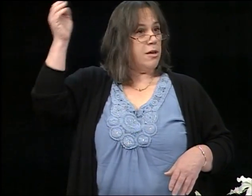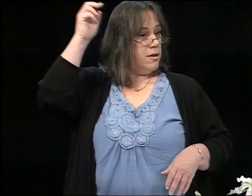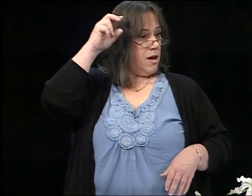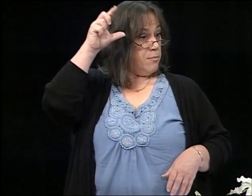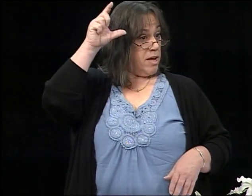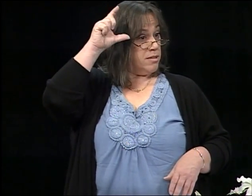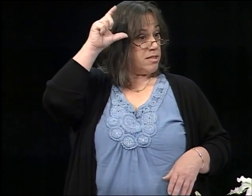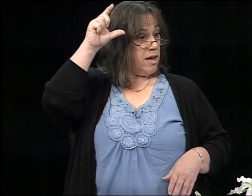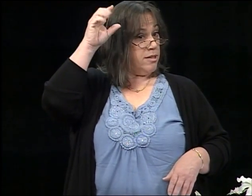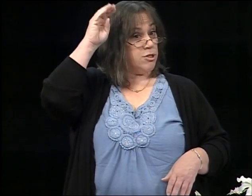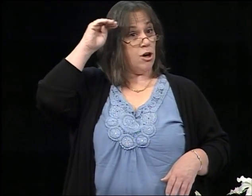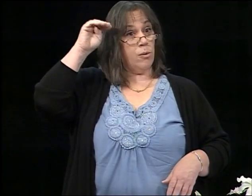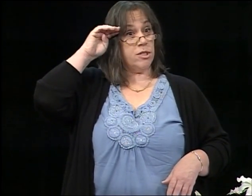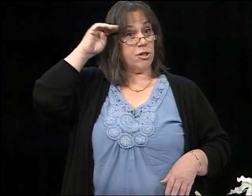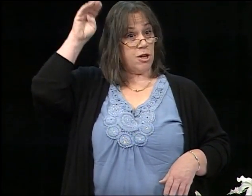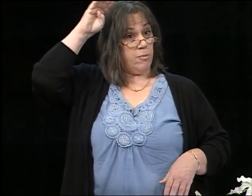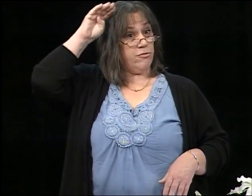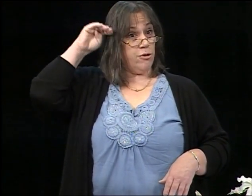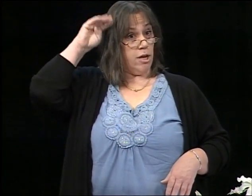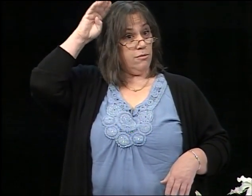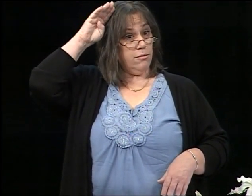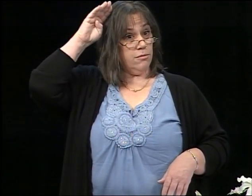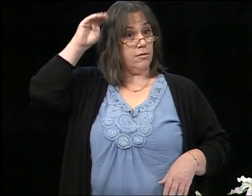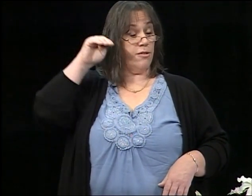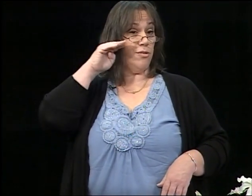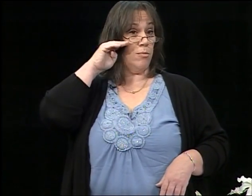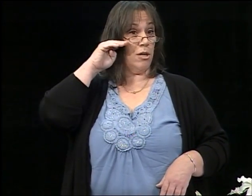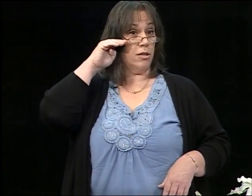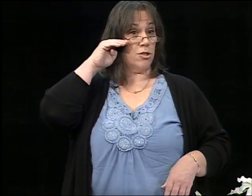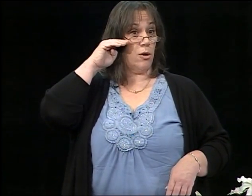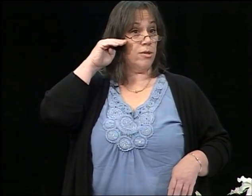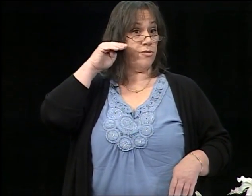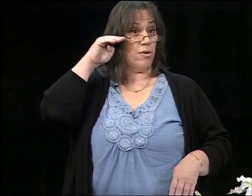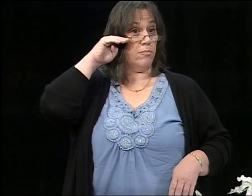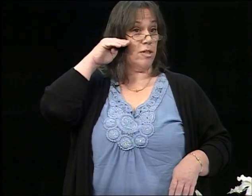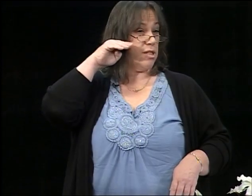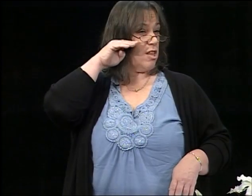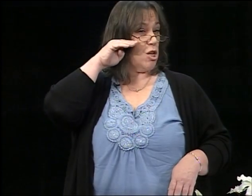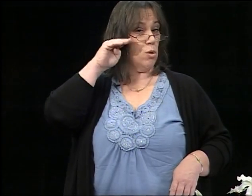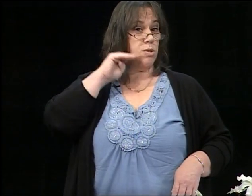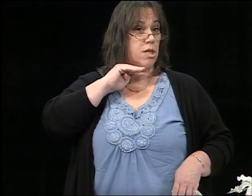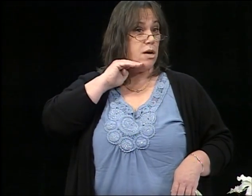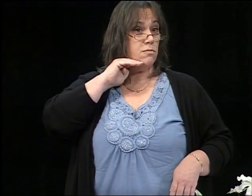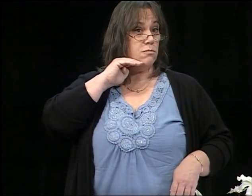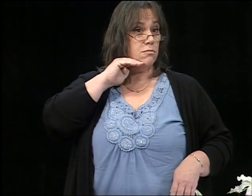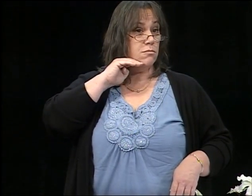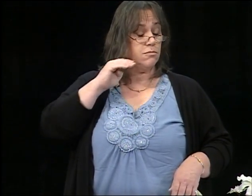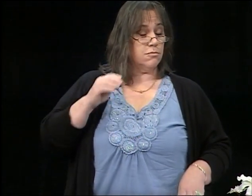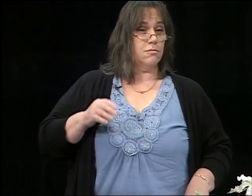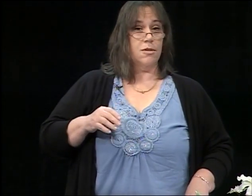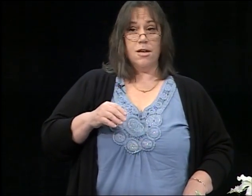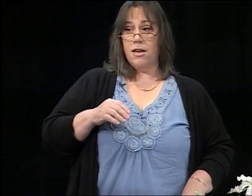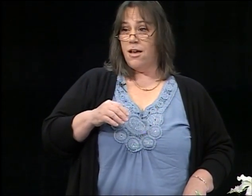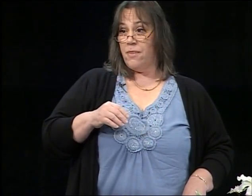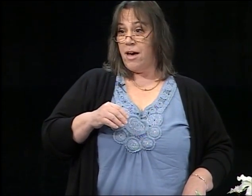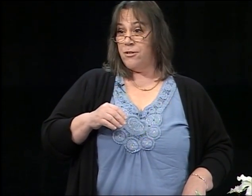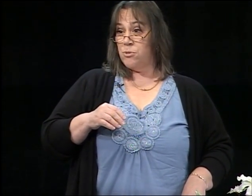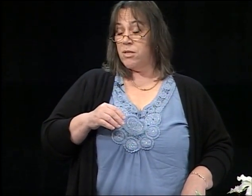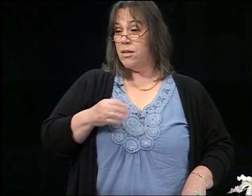A man sign is always at the top of their head. A female is always from, like, say, the nose down. And that is